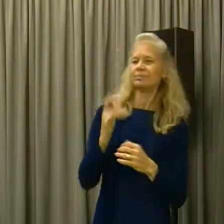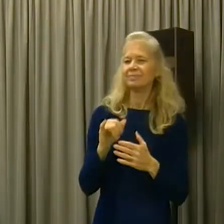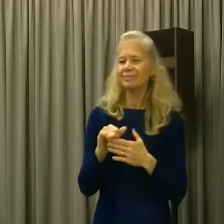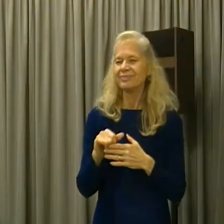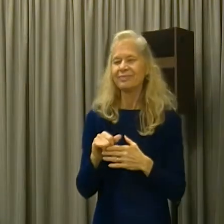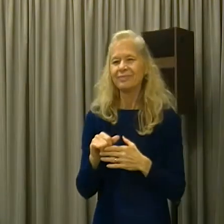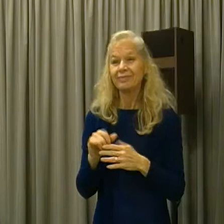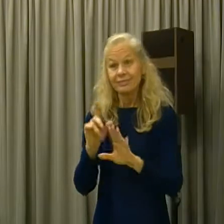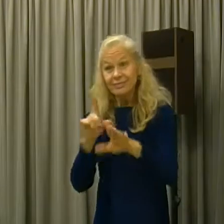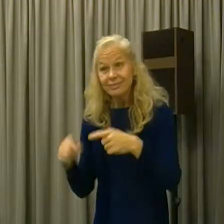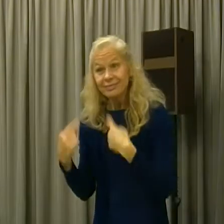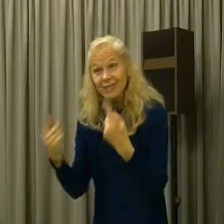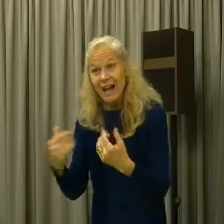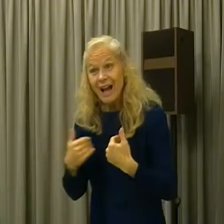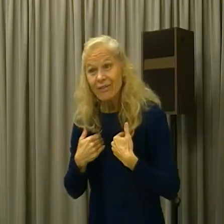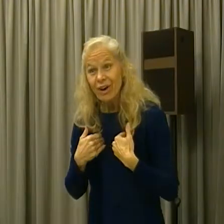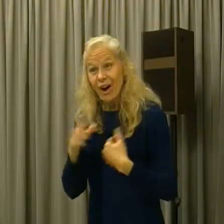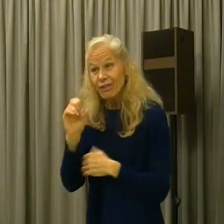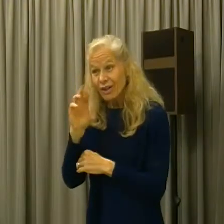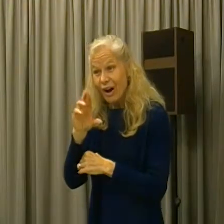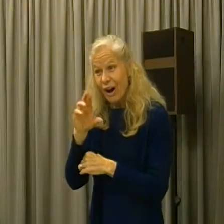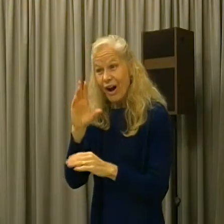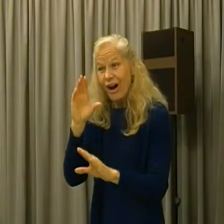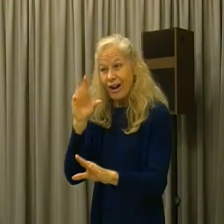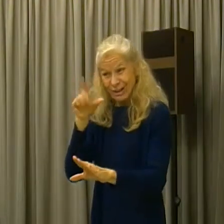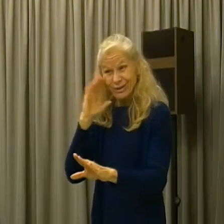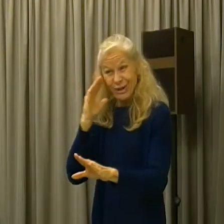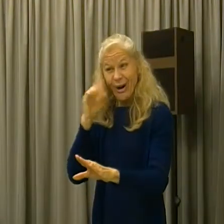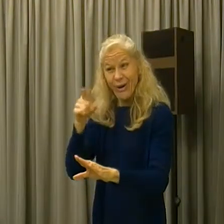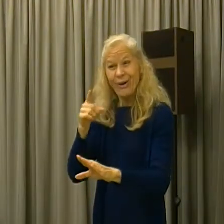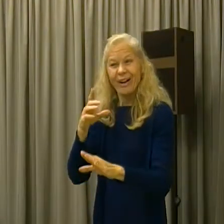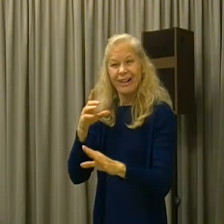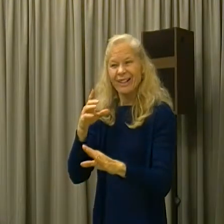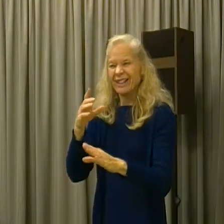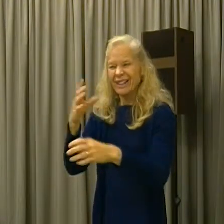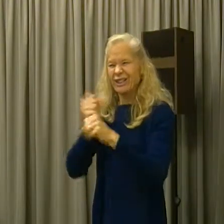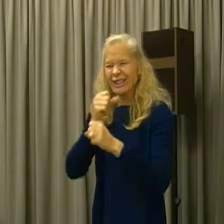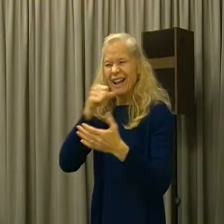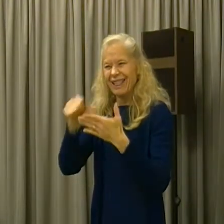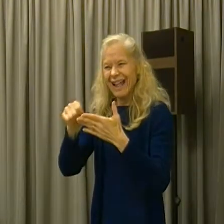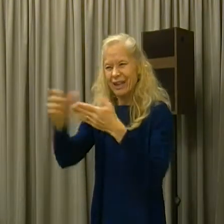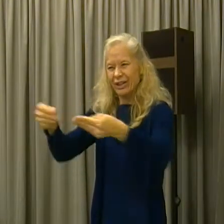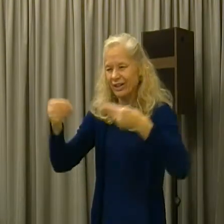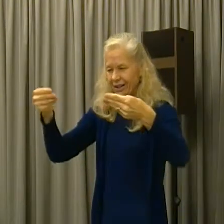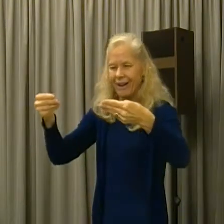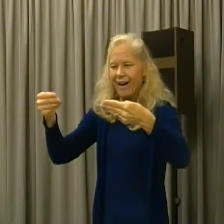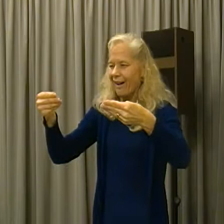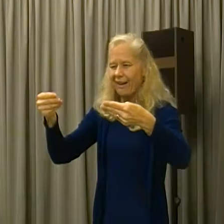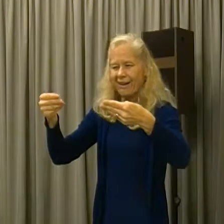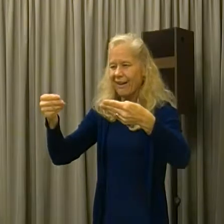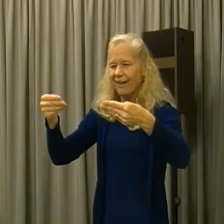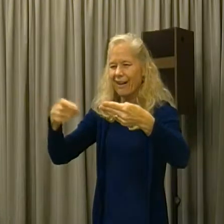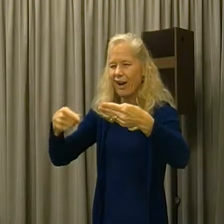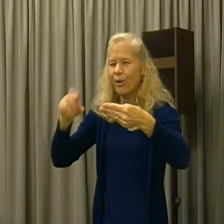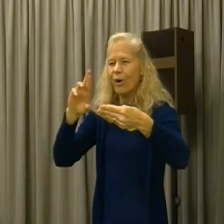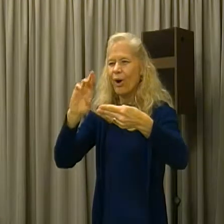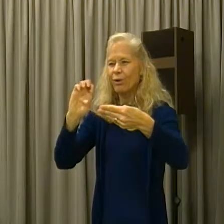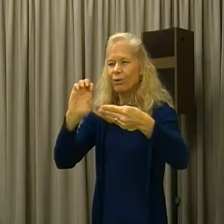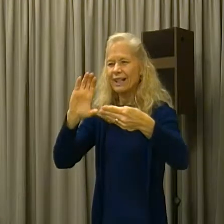Anybody ever have a car where you had a recall on? Oops! Airbag blew up. I got 2 black eyes. Better recall